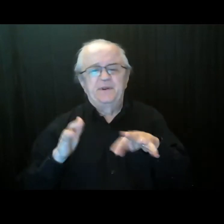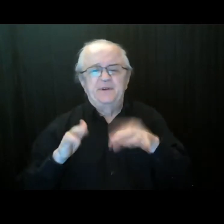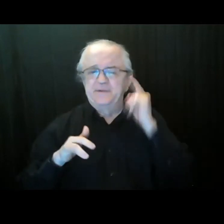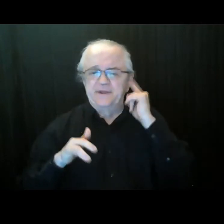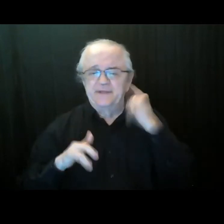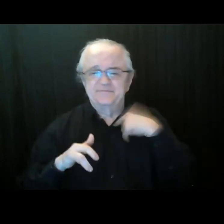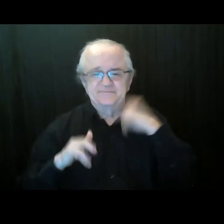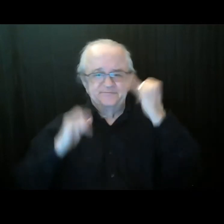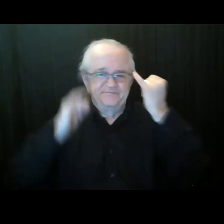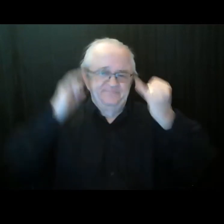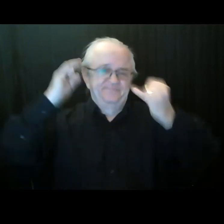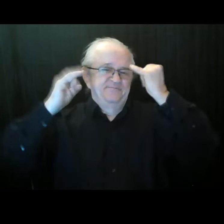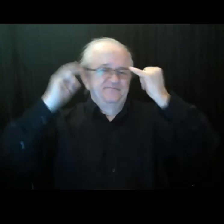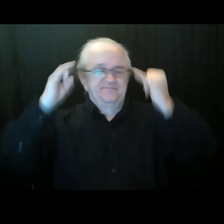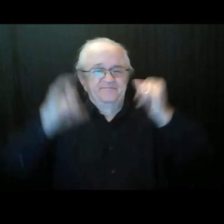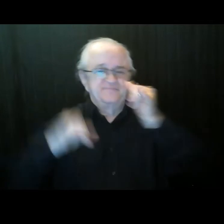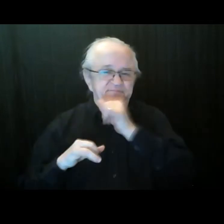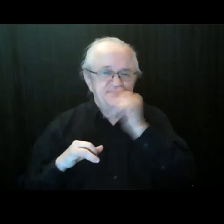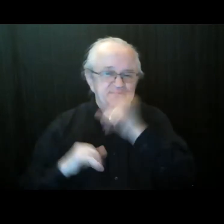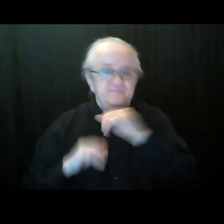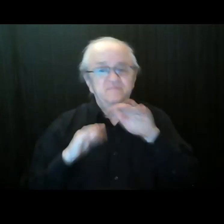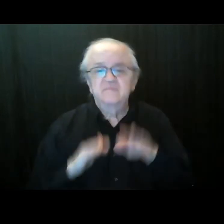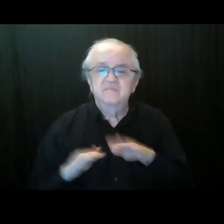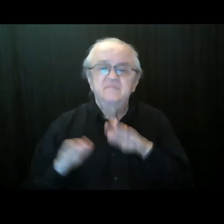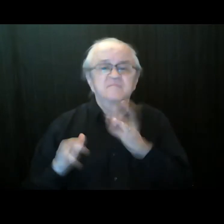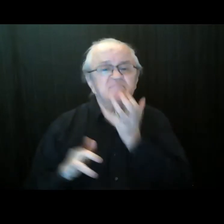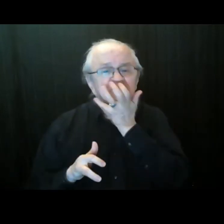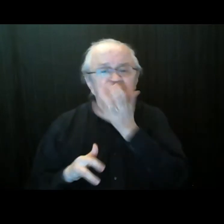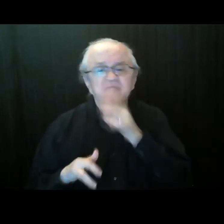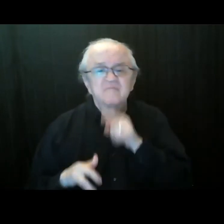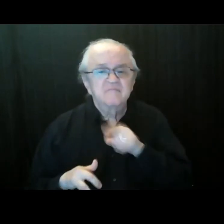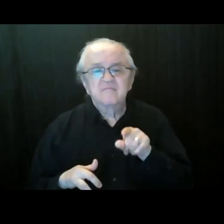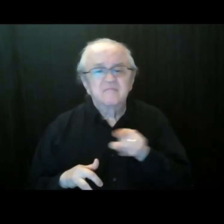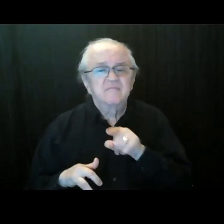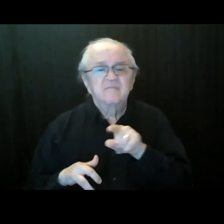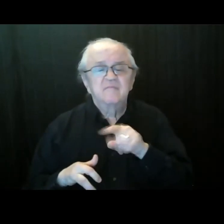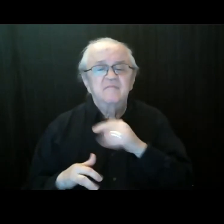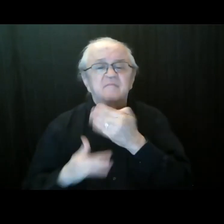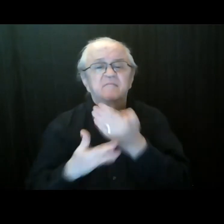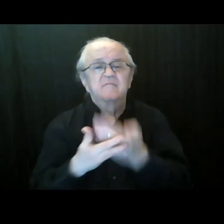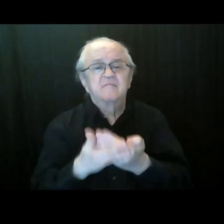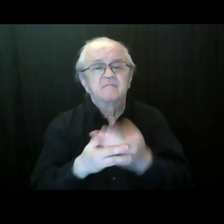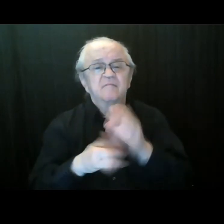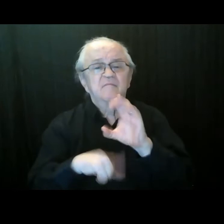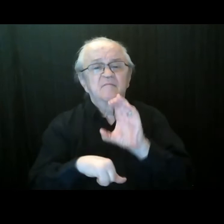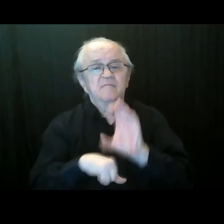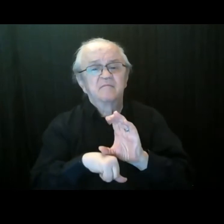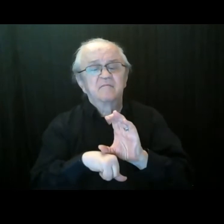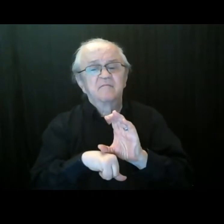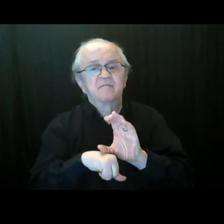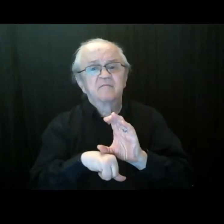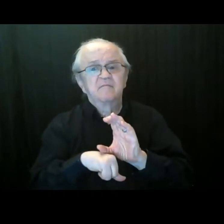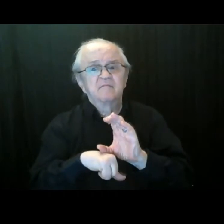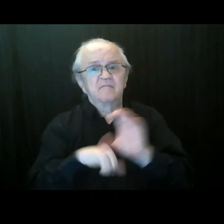on walking, made his way through the meadows until he got to the church. And as soon as he did, he saw